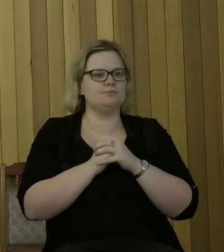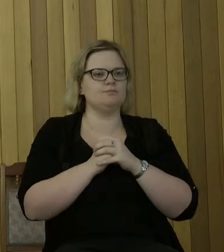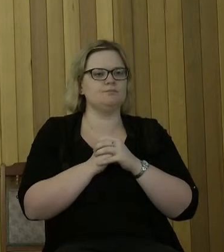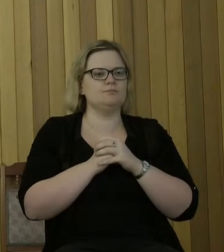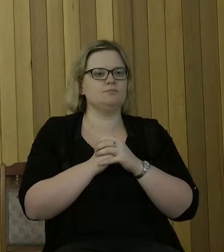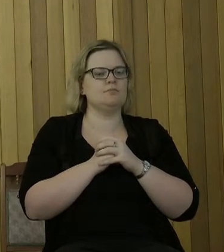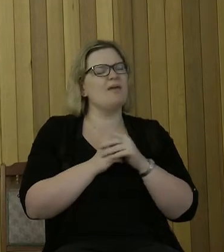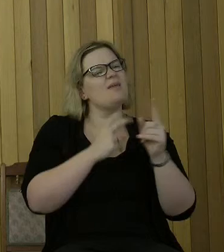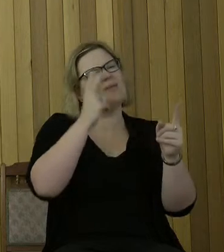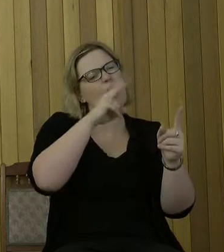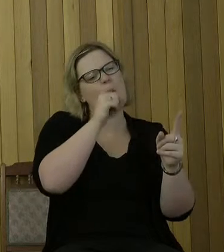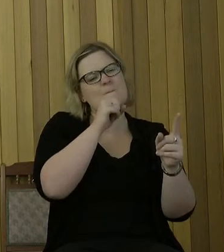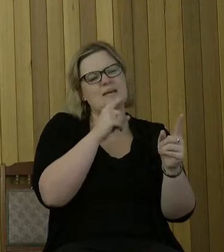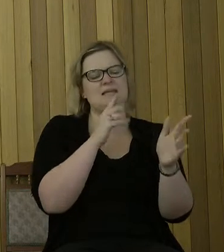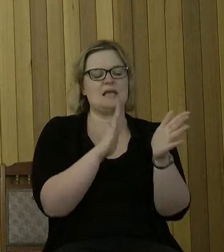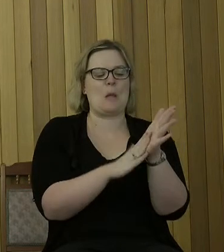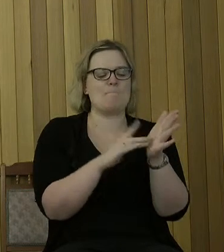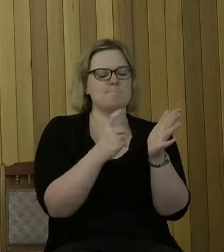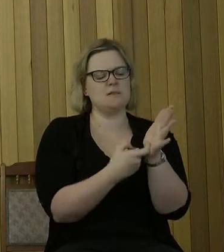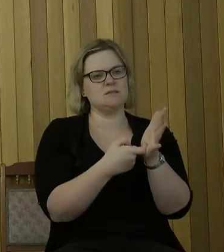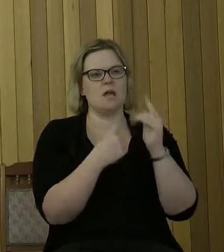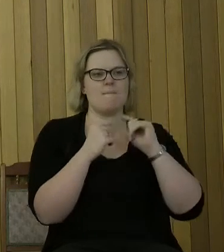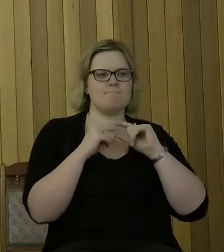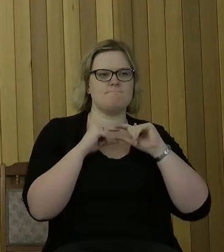So the old man said, Mr. Pastor,